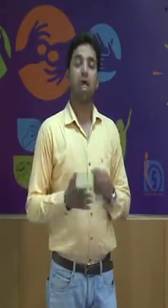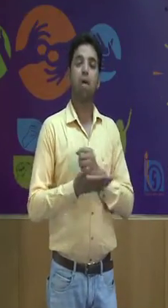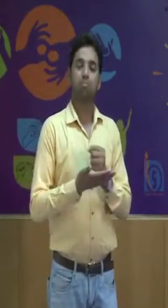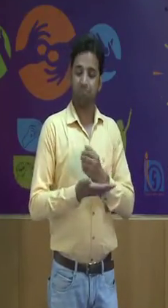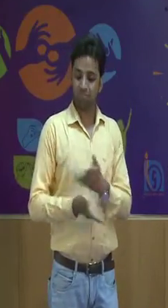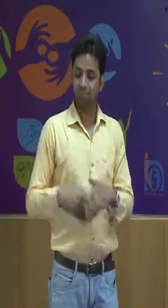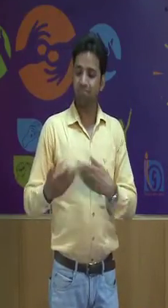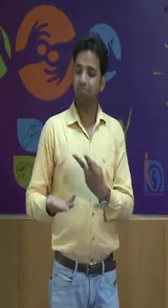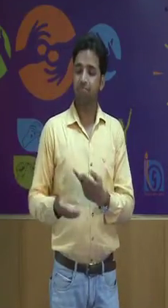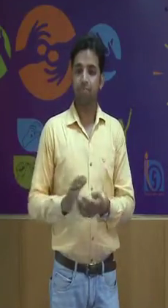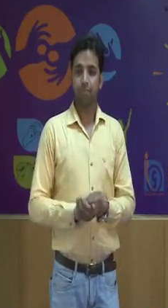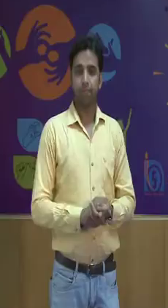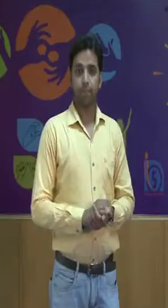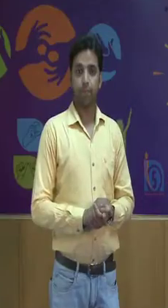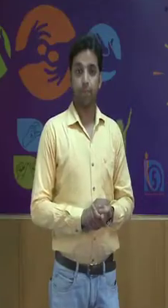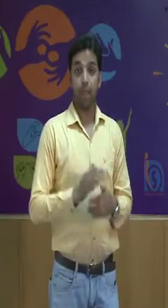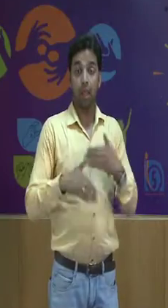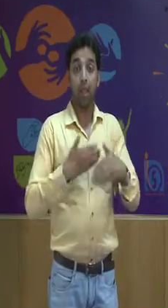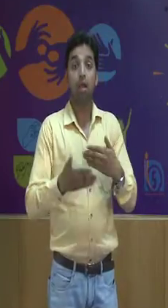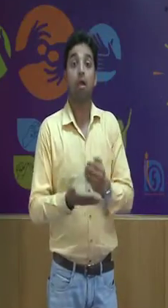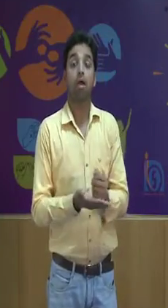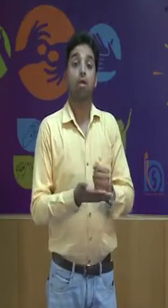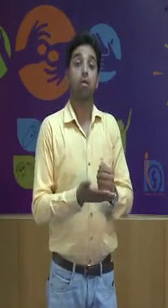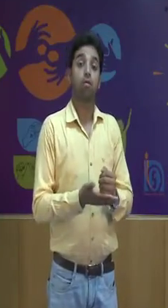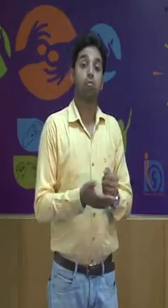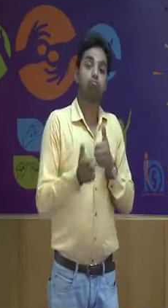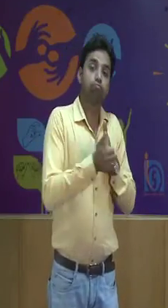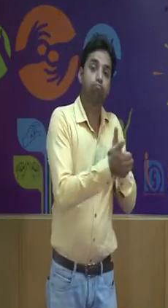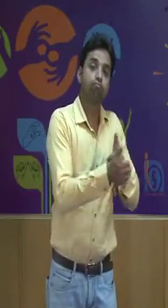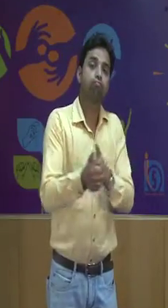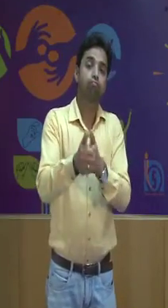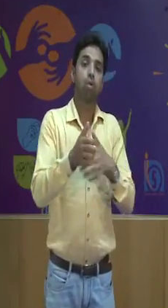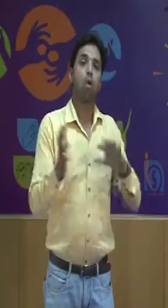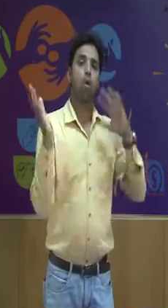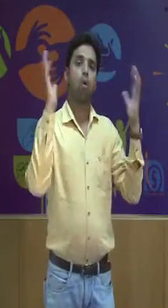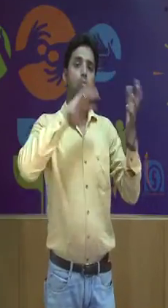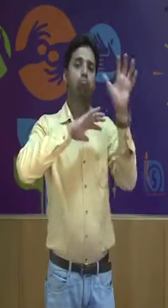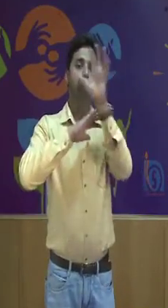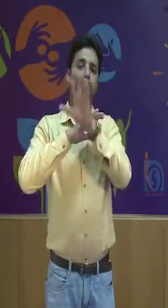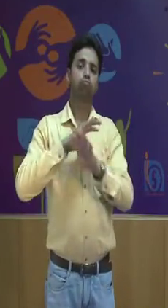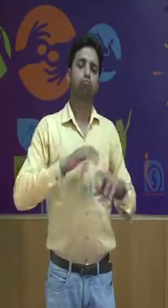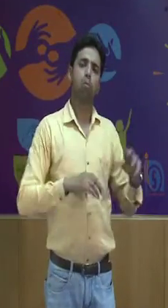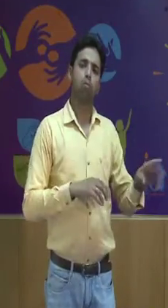practice and was followed all over the world in different forms.